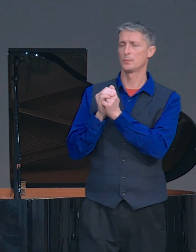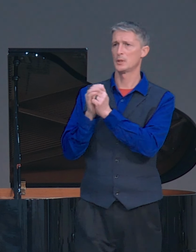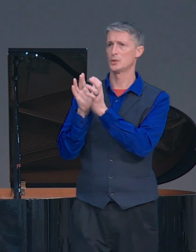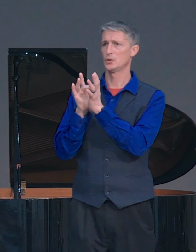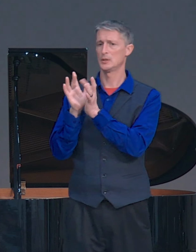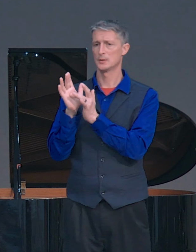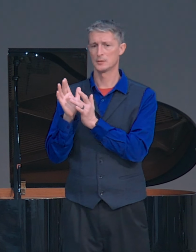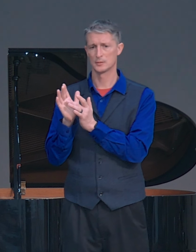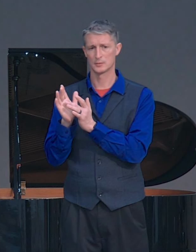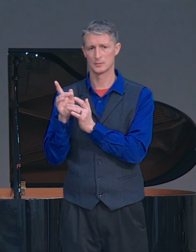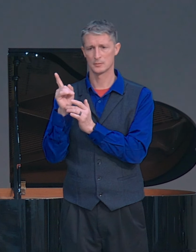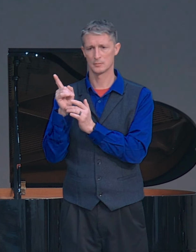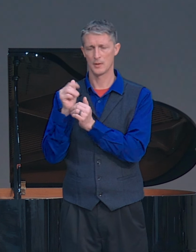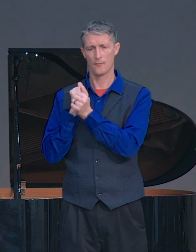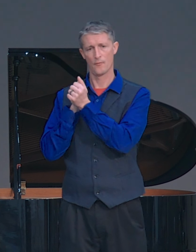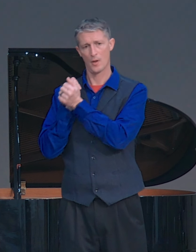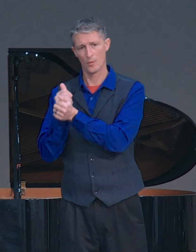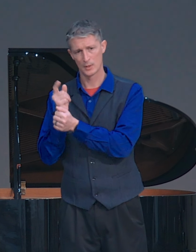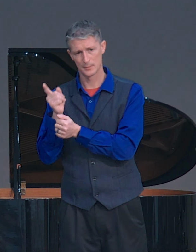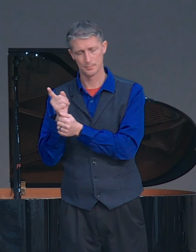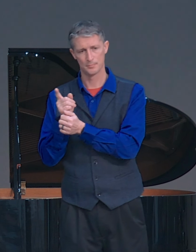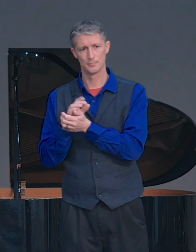Am I following Him?